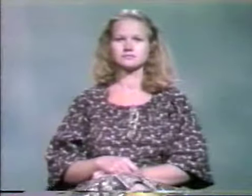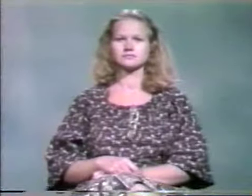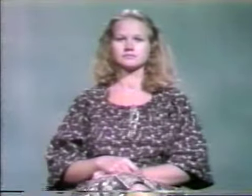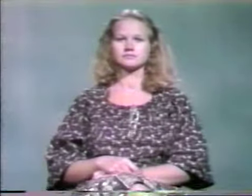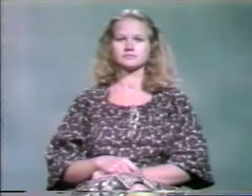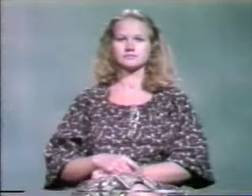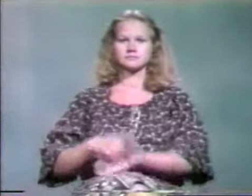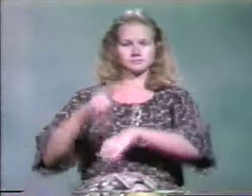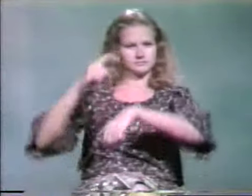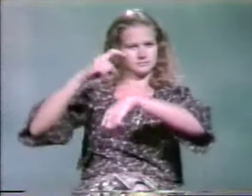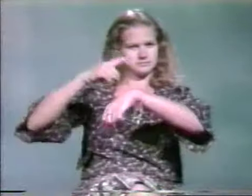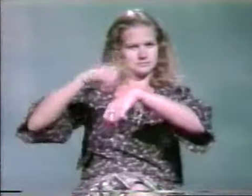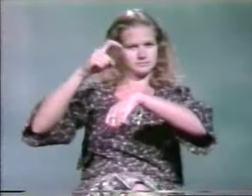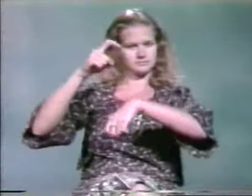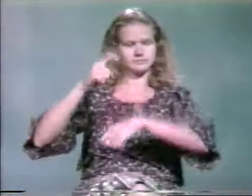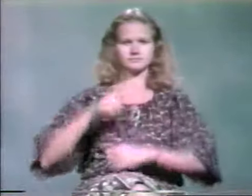is scheduled to happen.